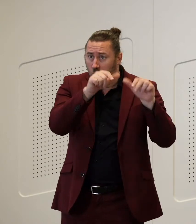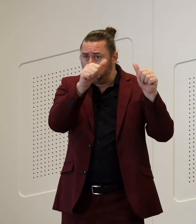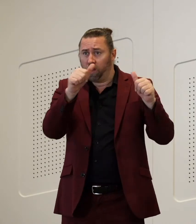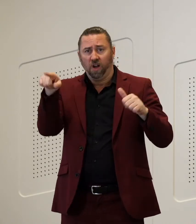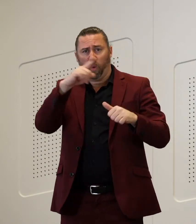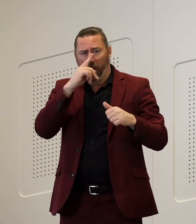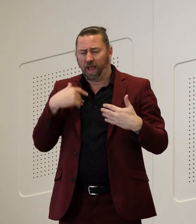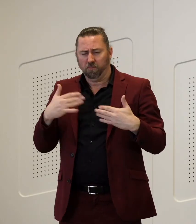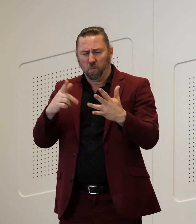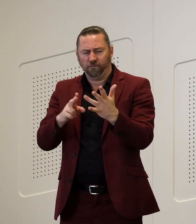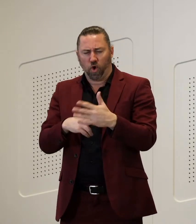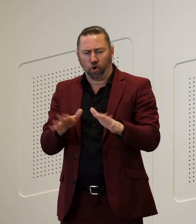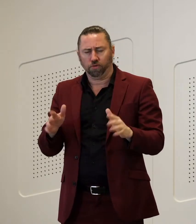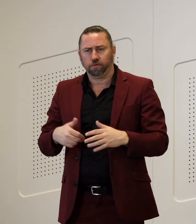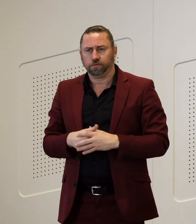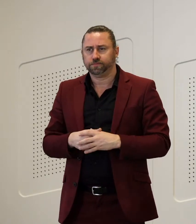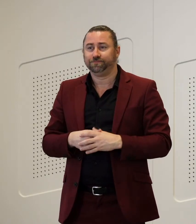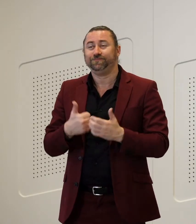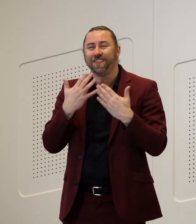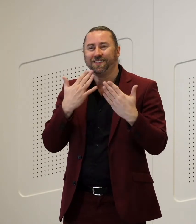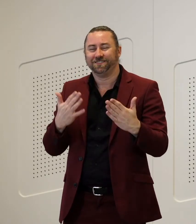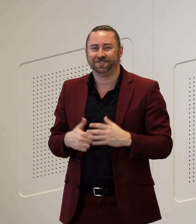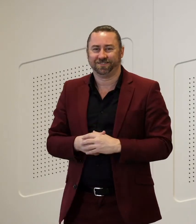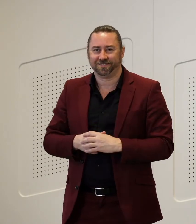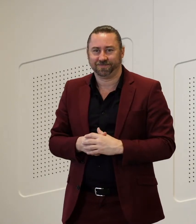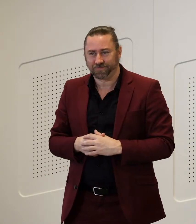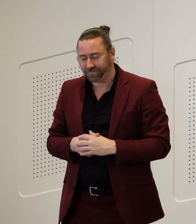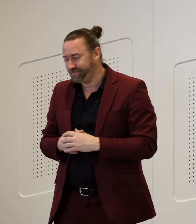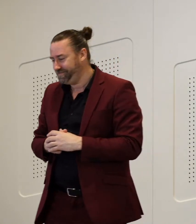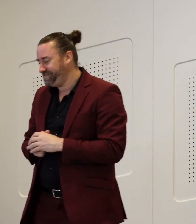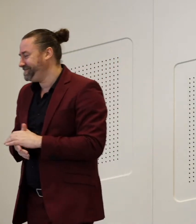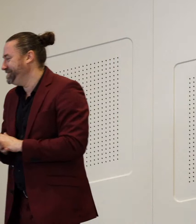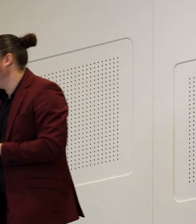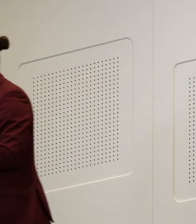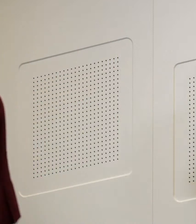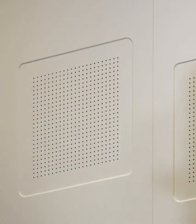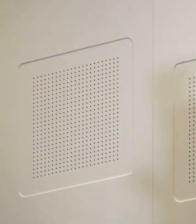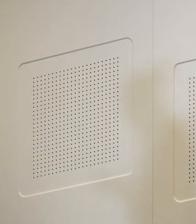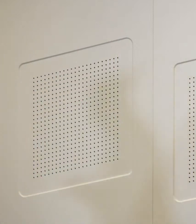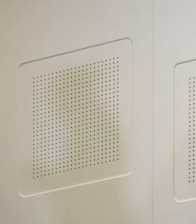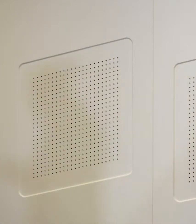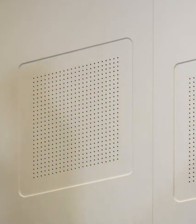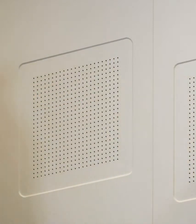can all kind of move on. Thank you. Thank you.